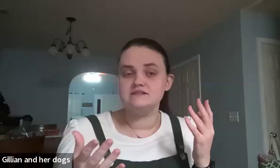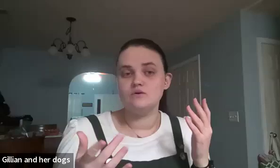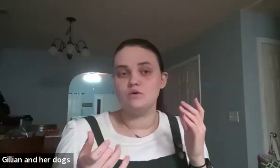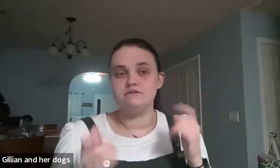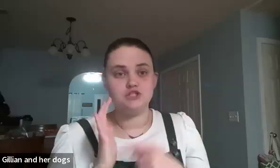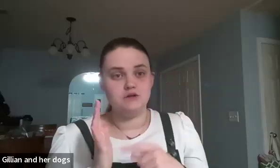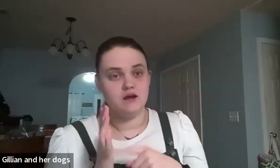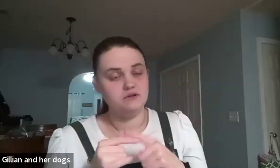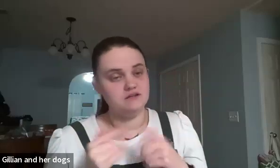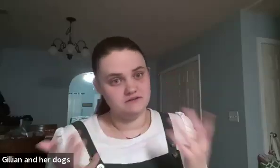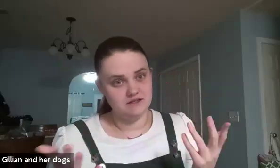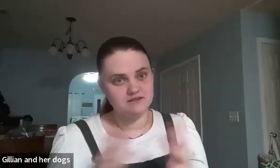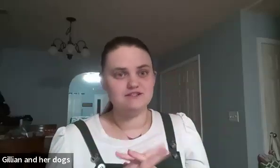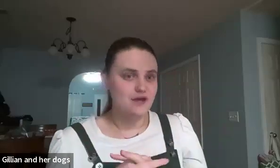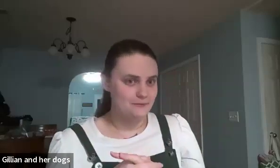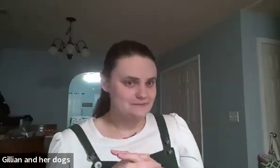signs or even show you a couple of different things. So,